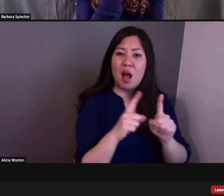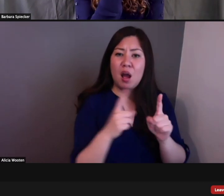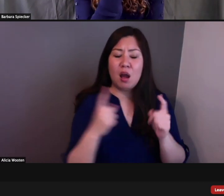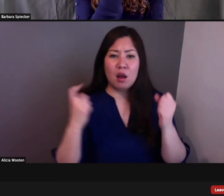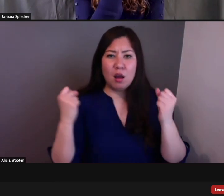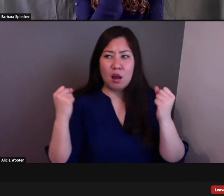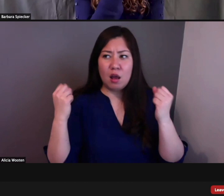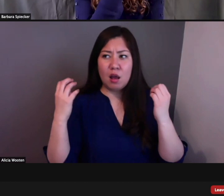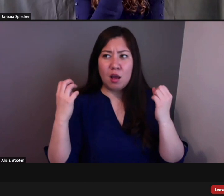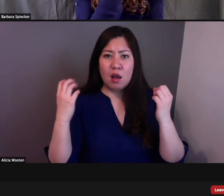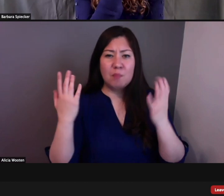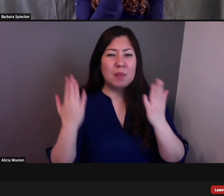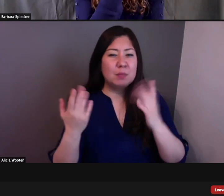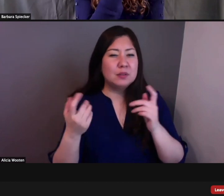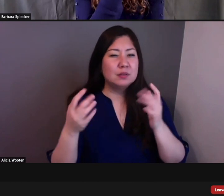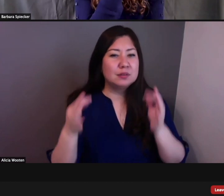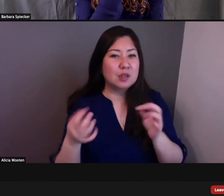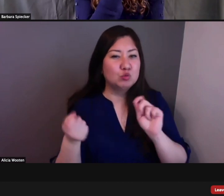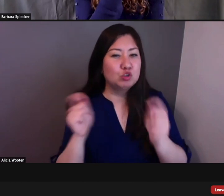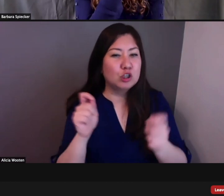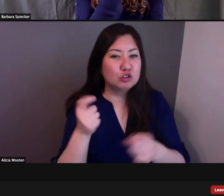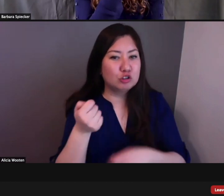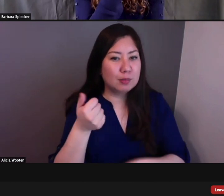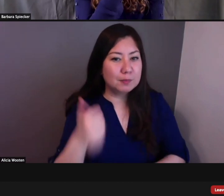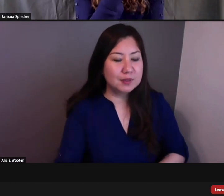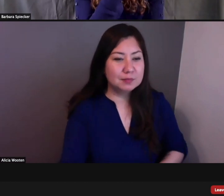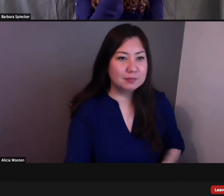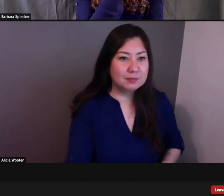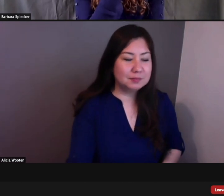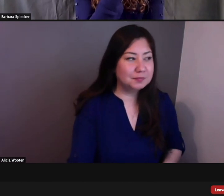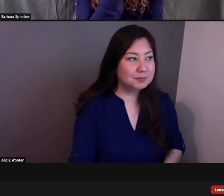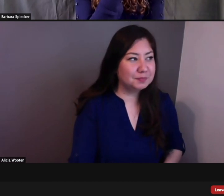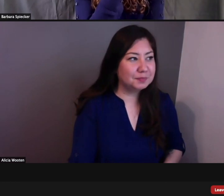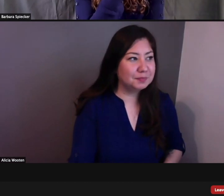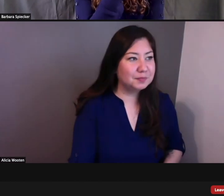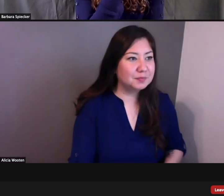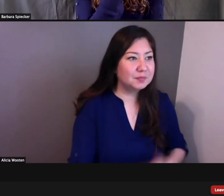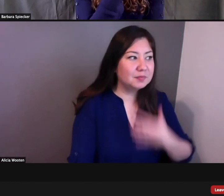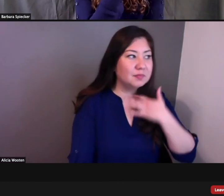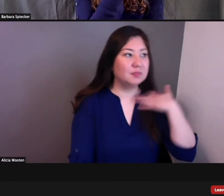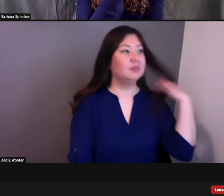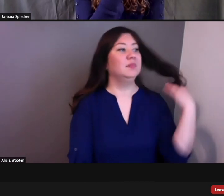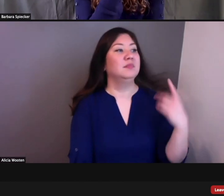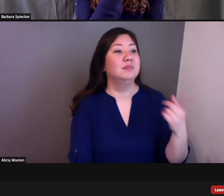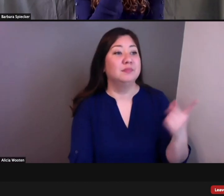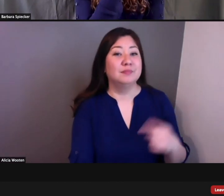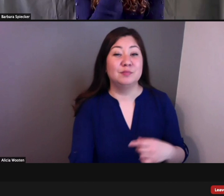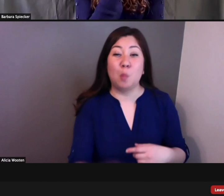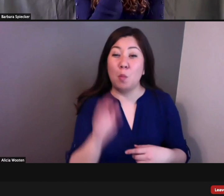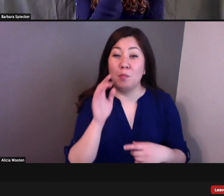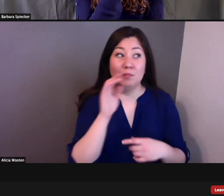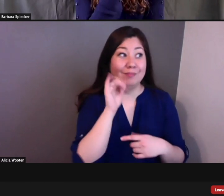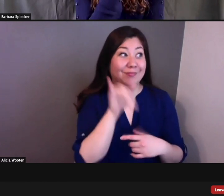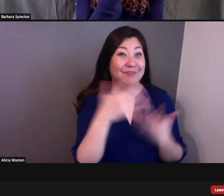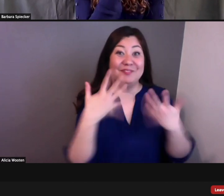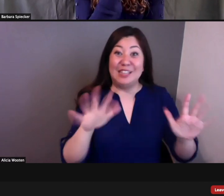or the least time consuming, and getting an English script out first is ideal. We'll take that and then